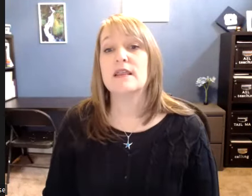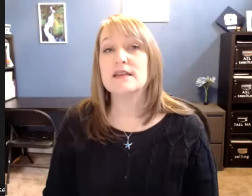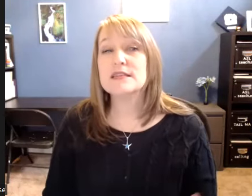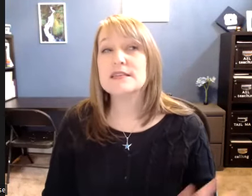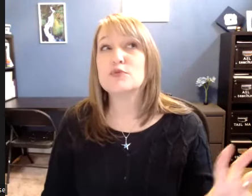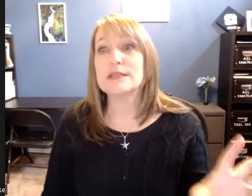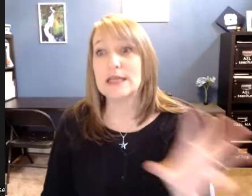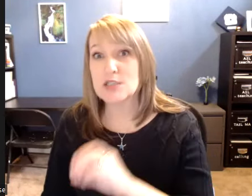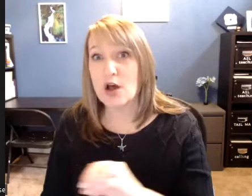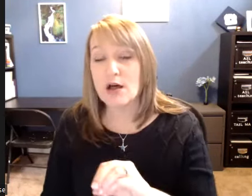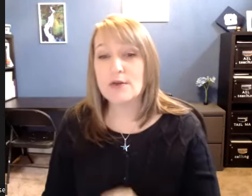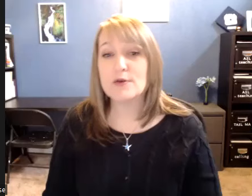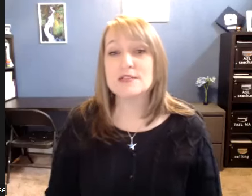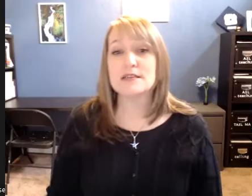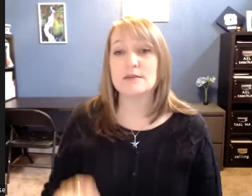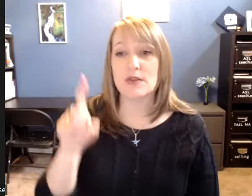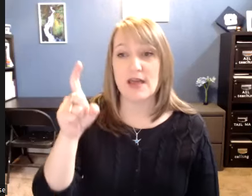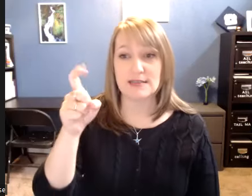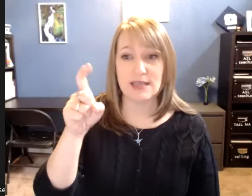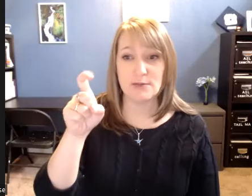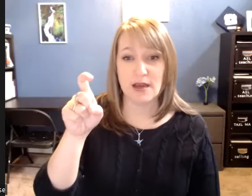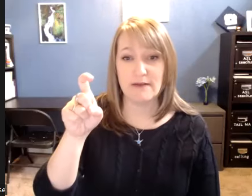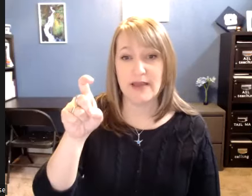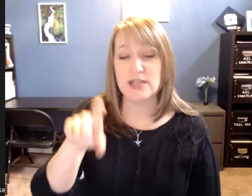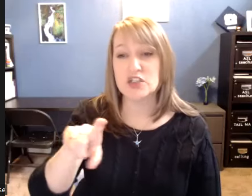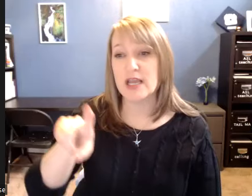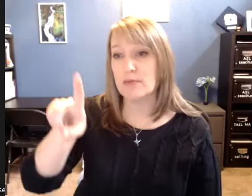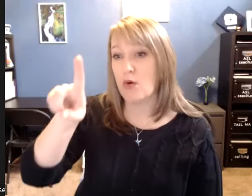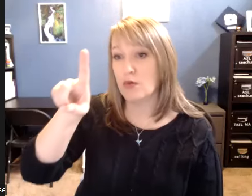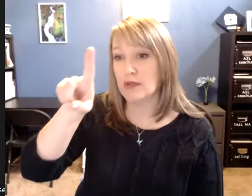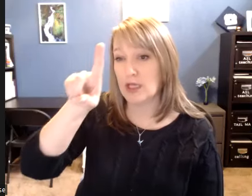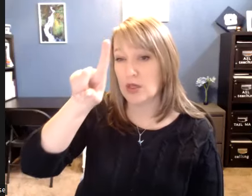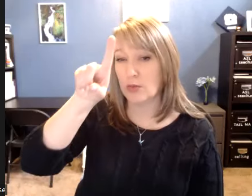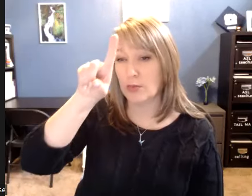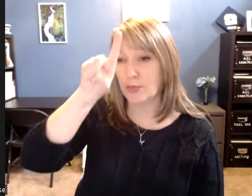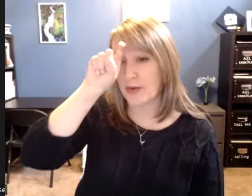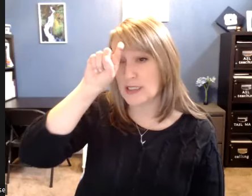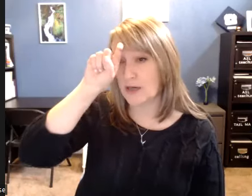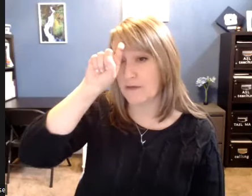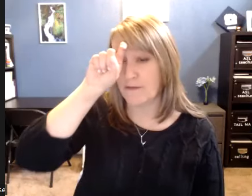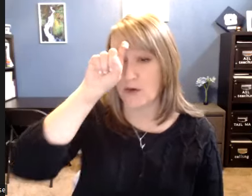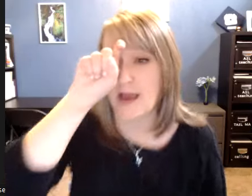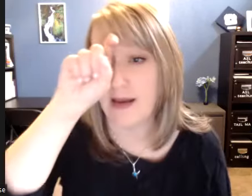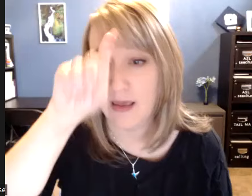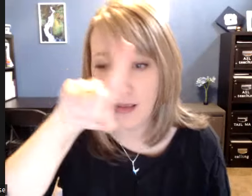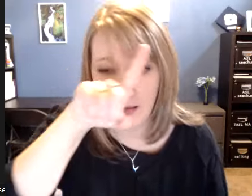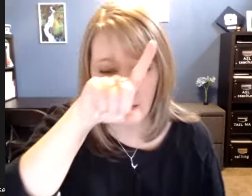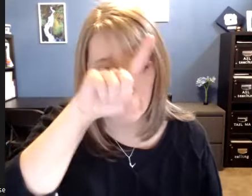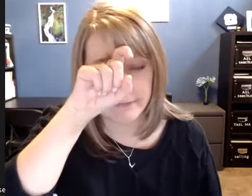This is related to all those with that same kind of hand shape, only you bring it to your forehead.